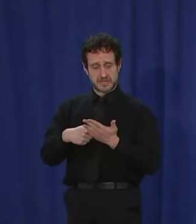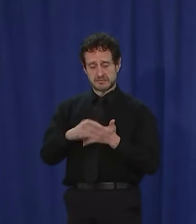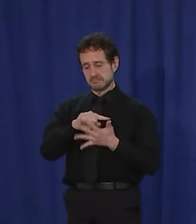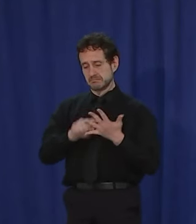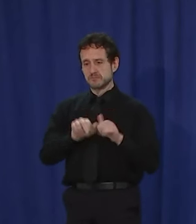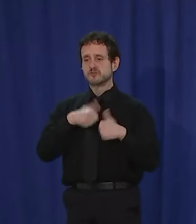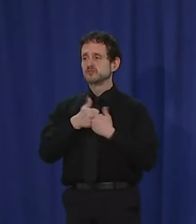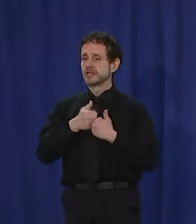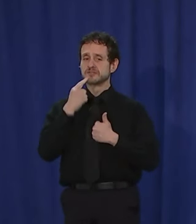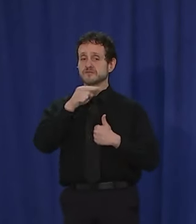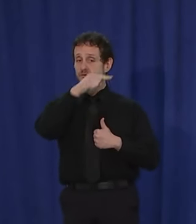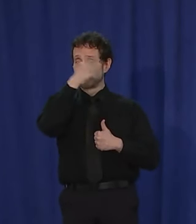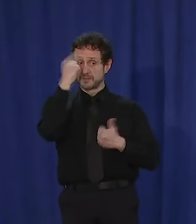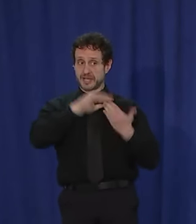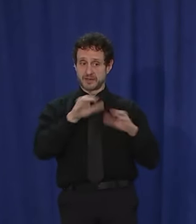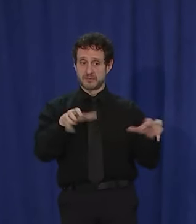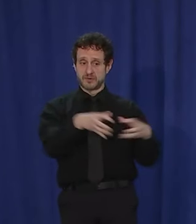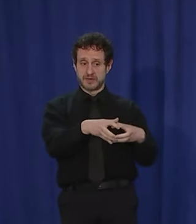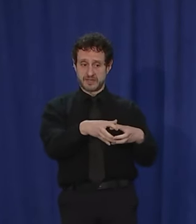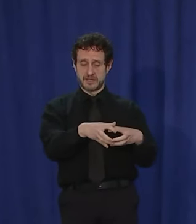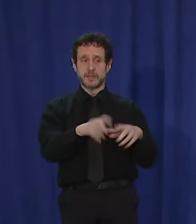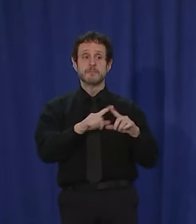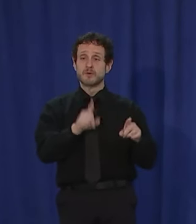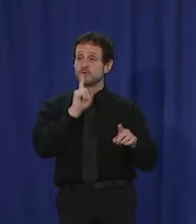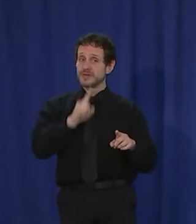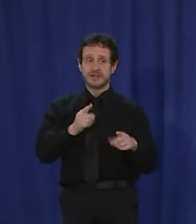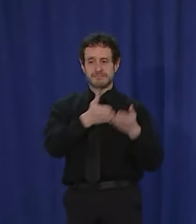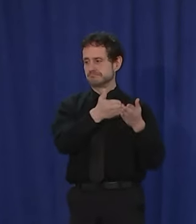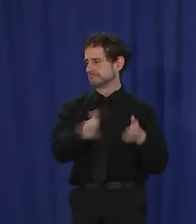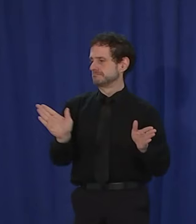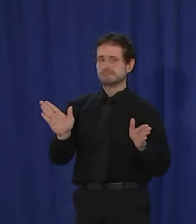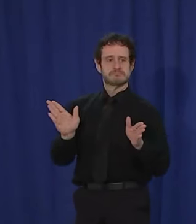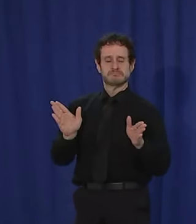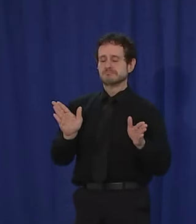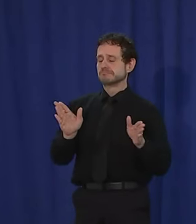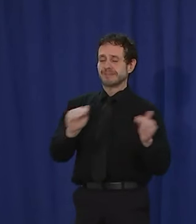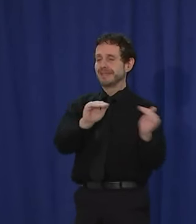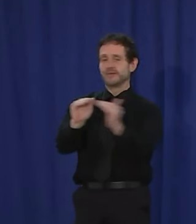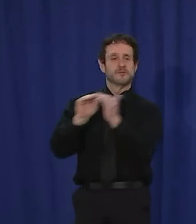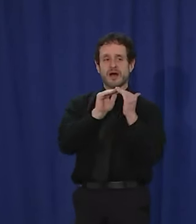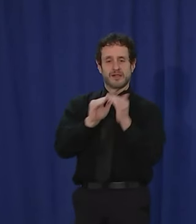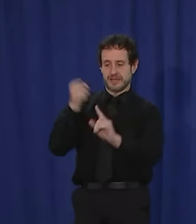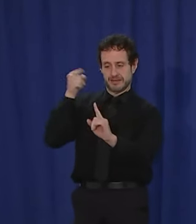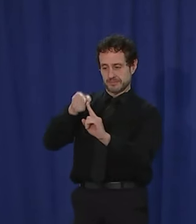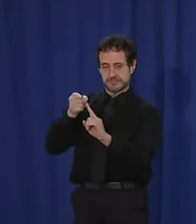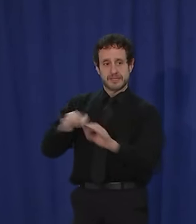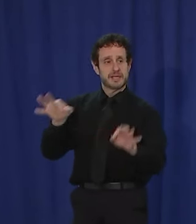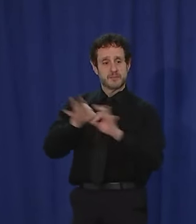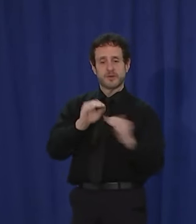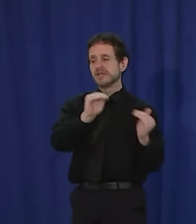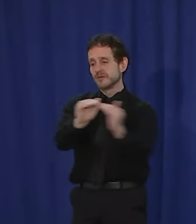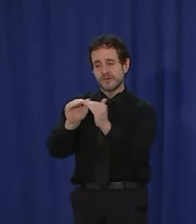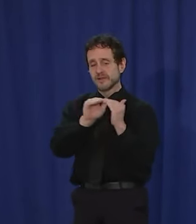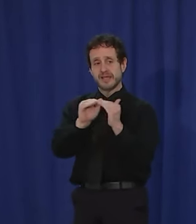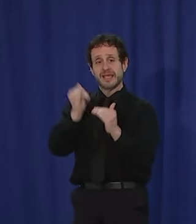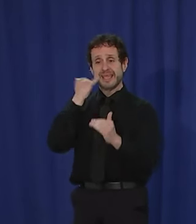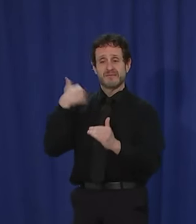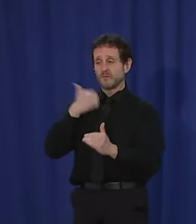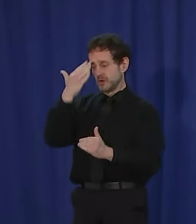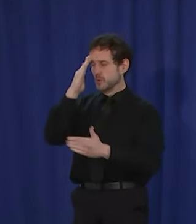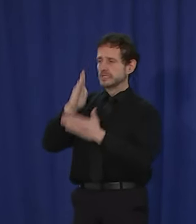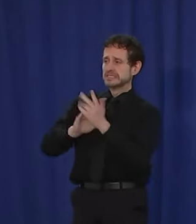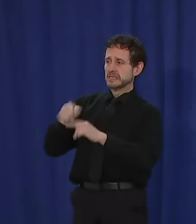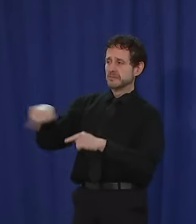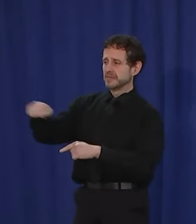in the Black community, but this is really about social equity. Anywhere where we know that people have not had